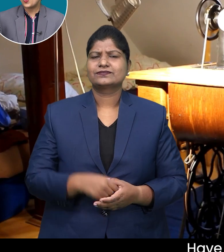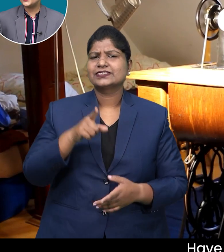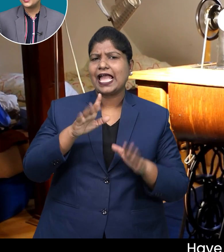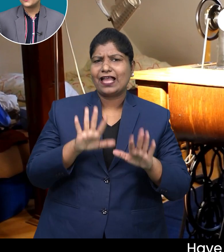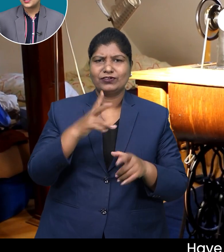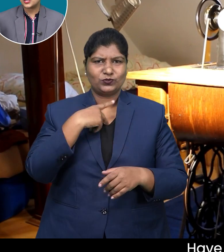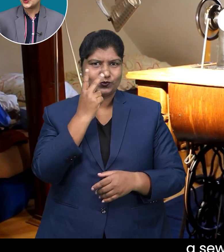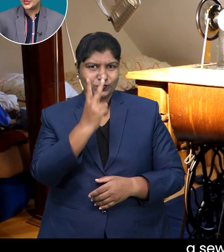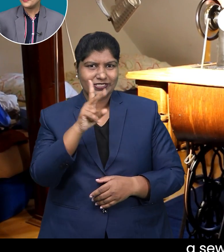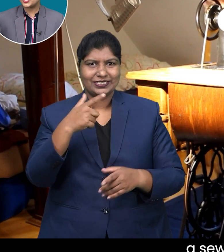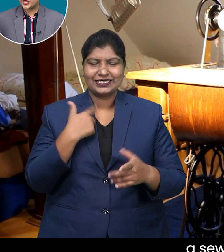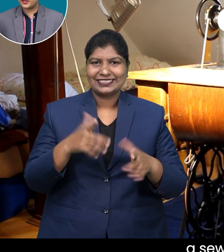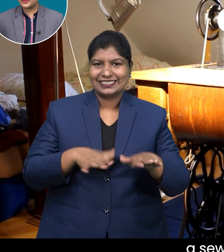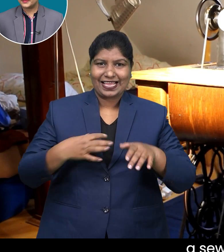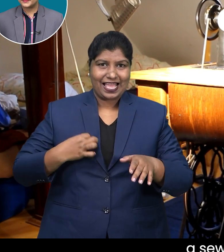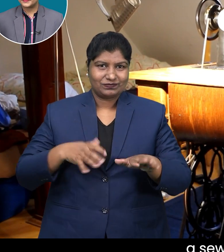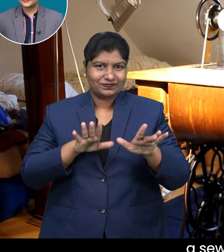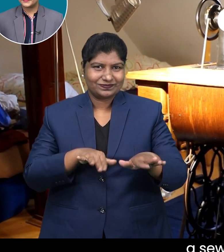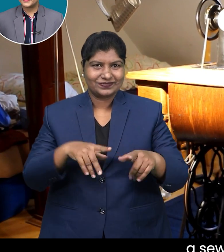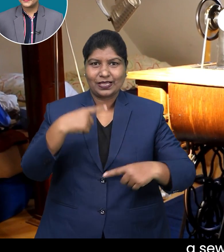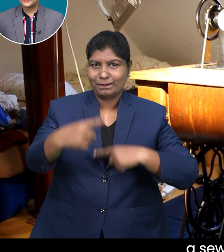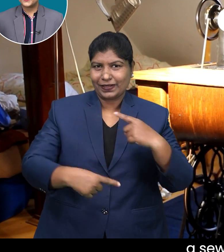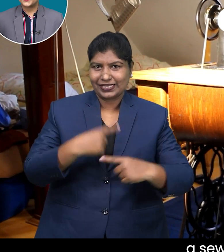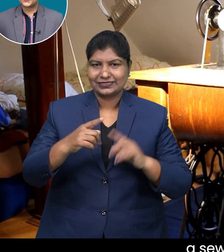Have you observed a sewing machine?